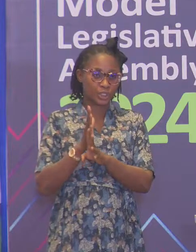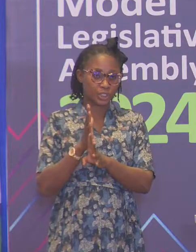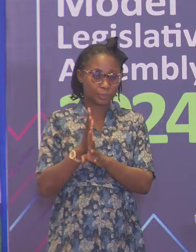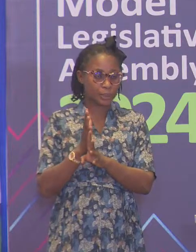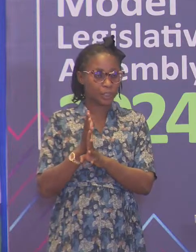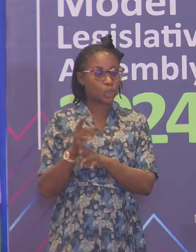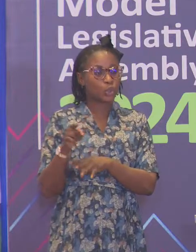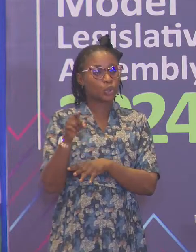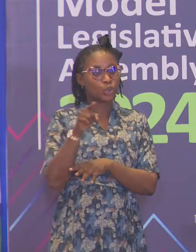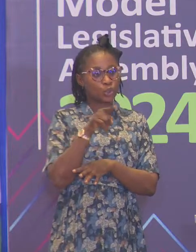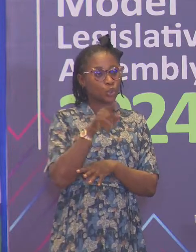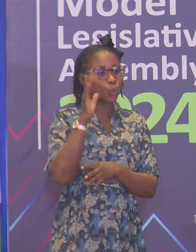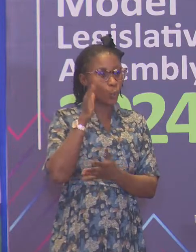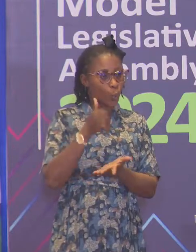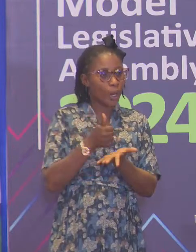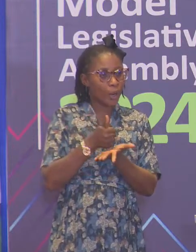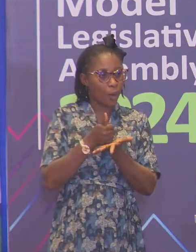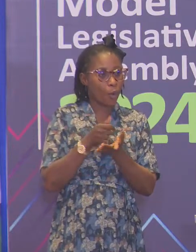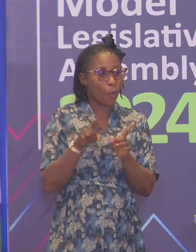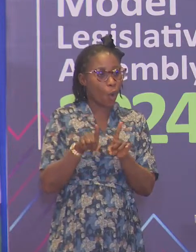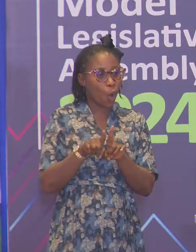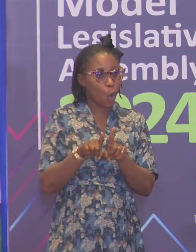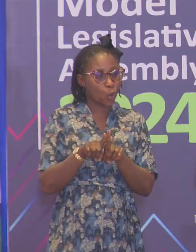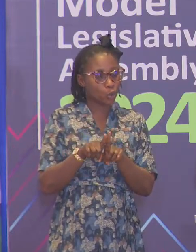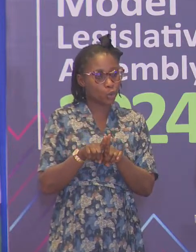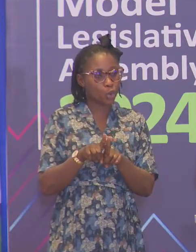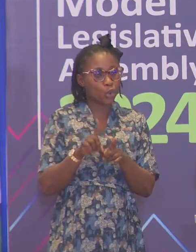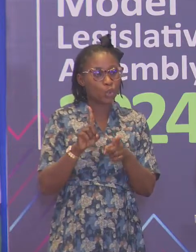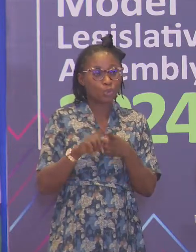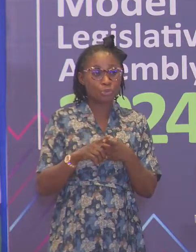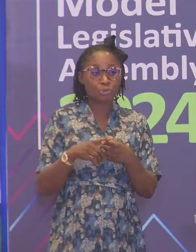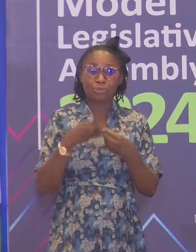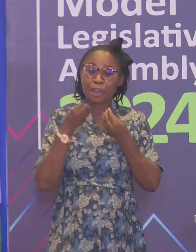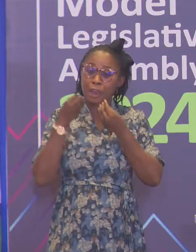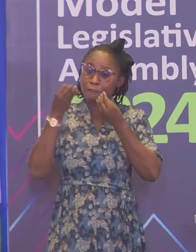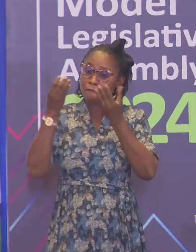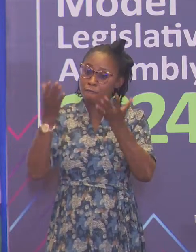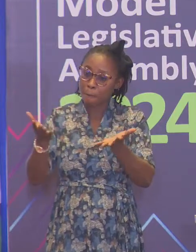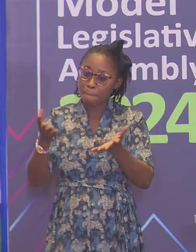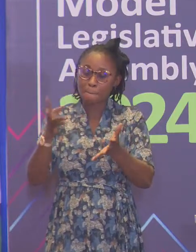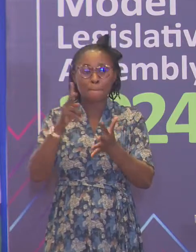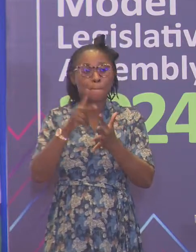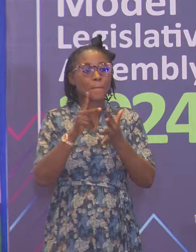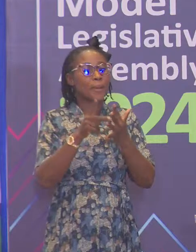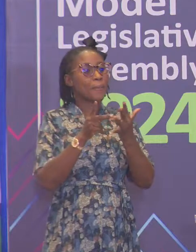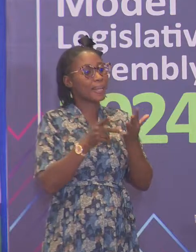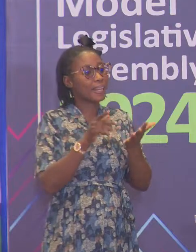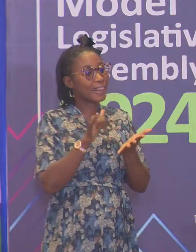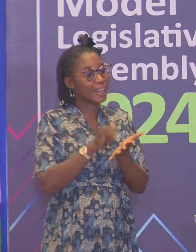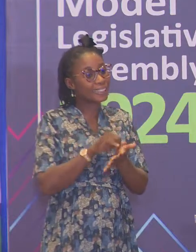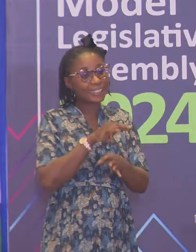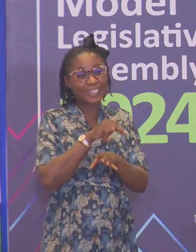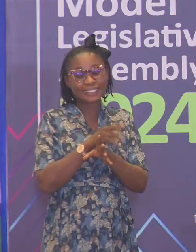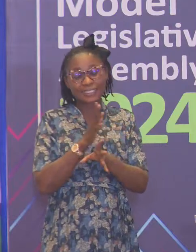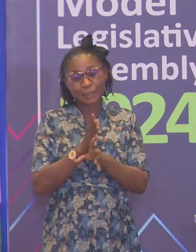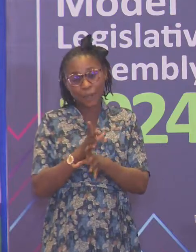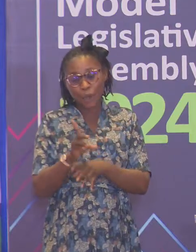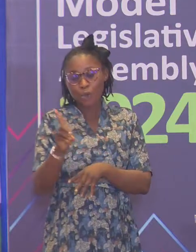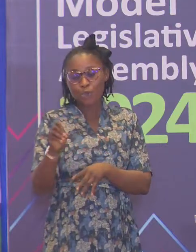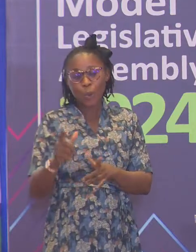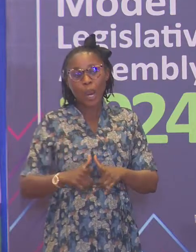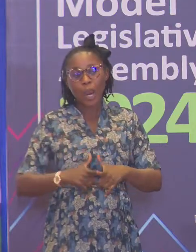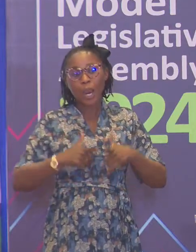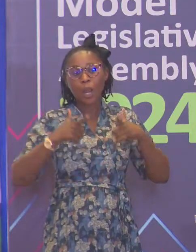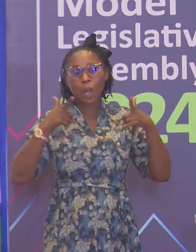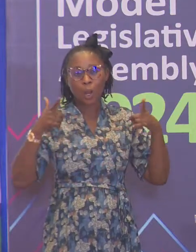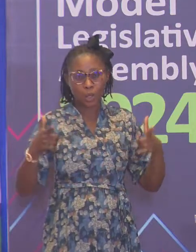will also help us let the public know that we do a lot for the good governance